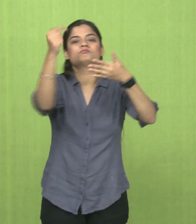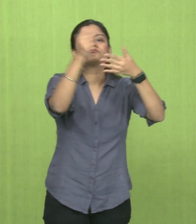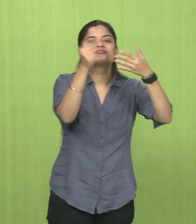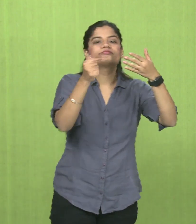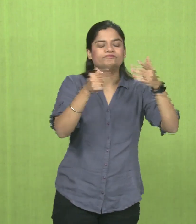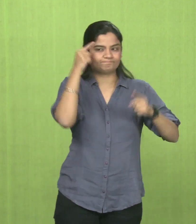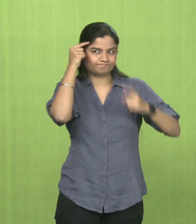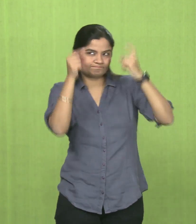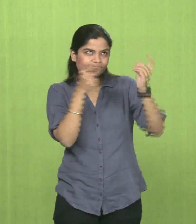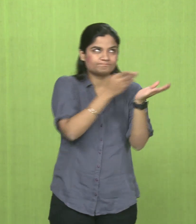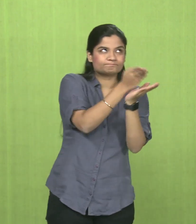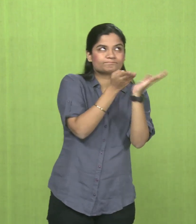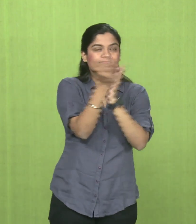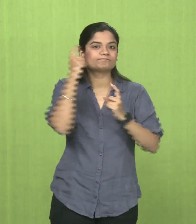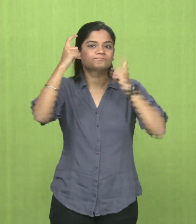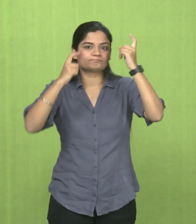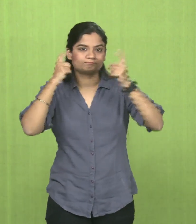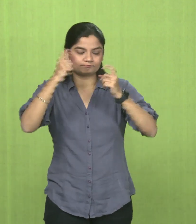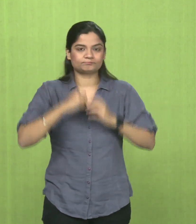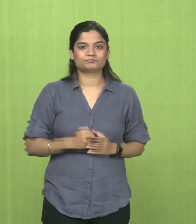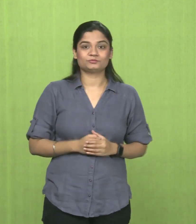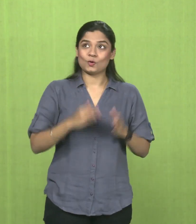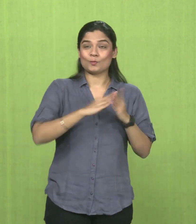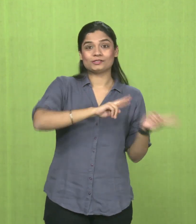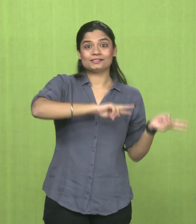can even ask around in the neighborhood that they are planning to buy the house in.